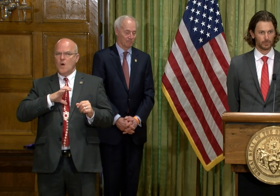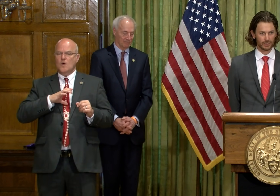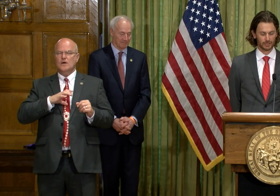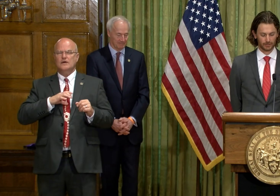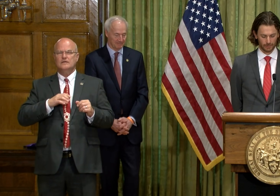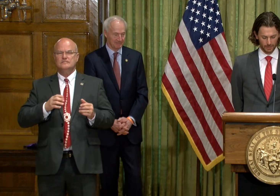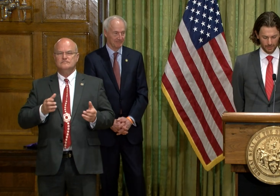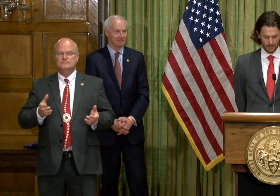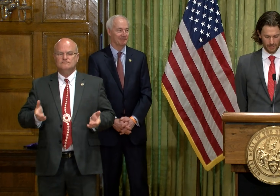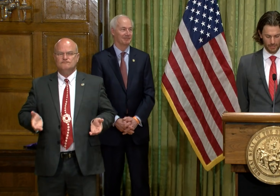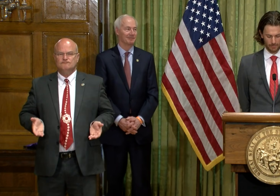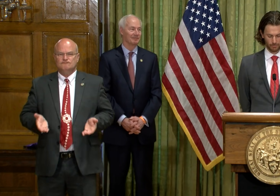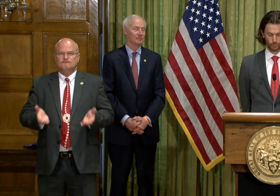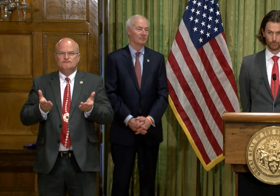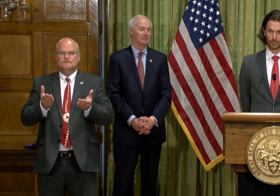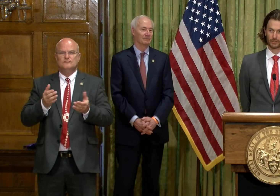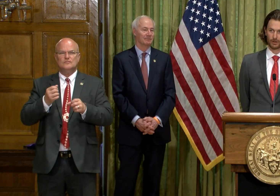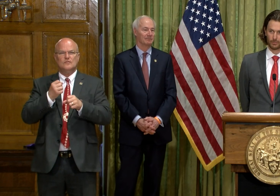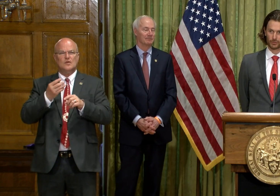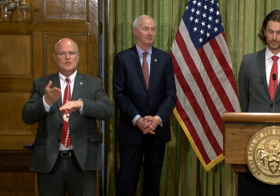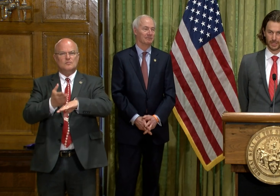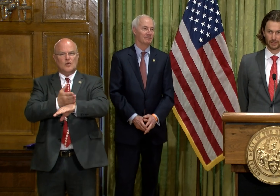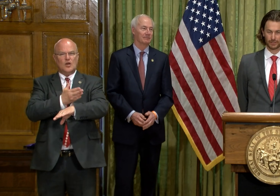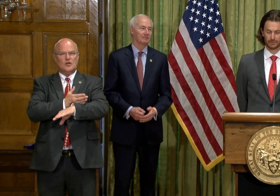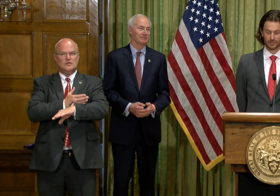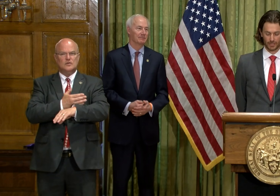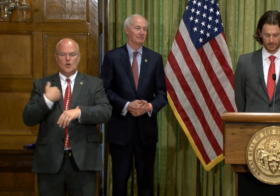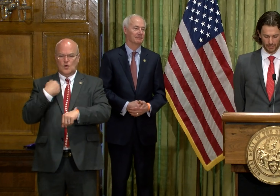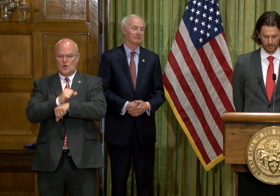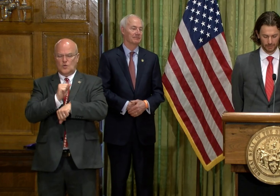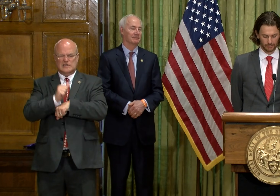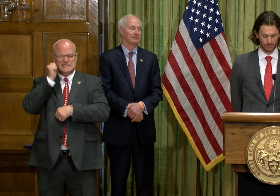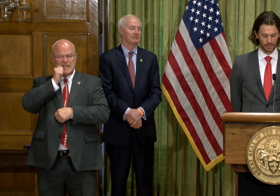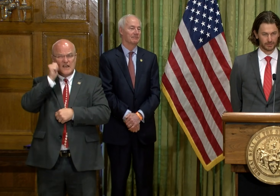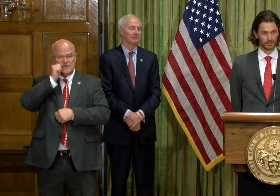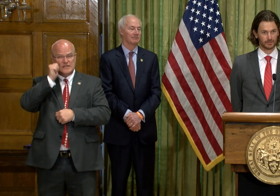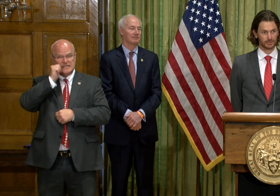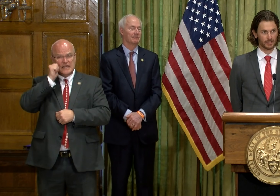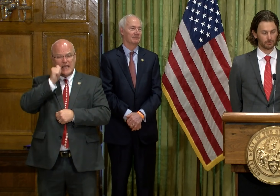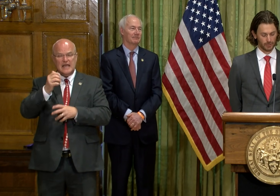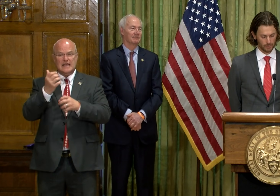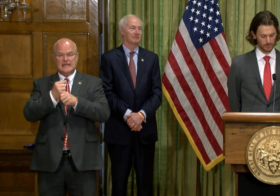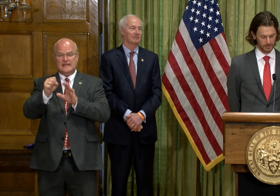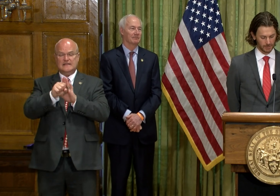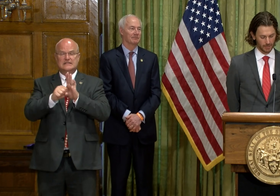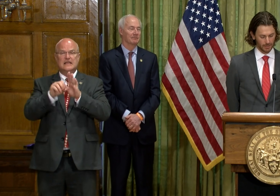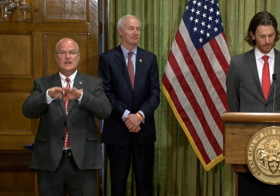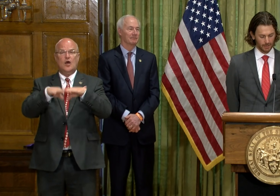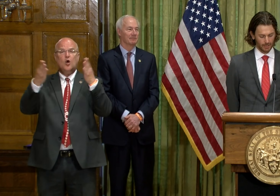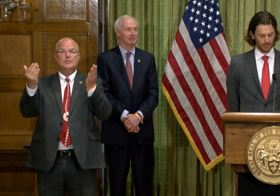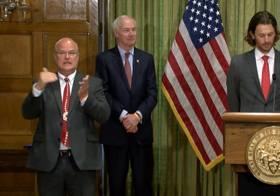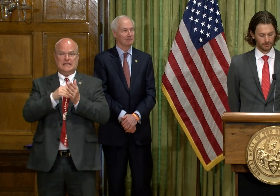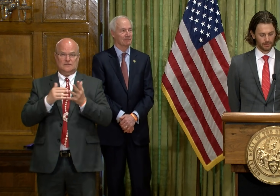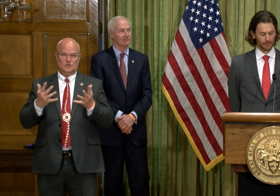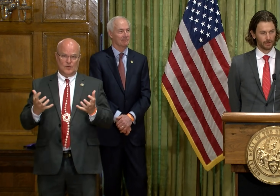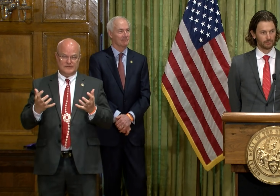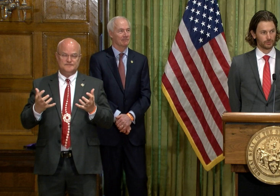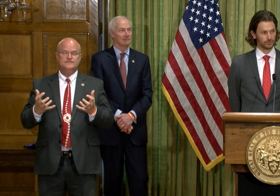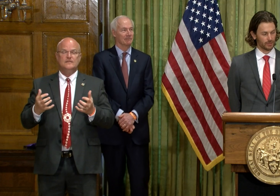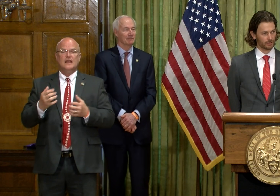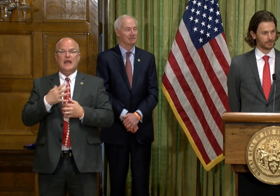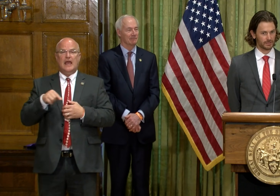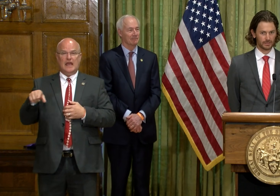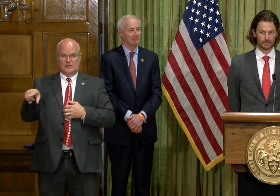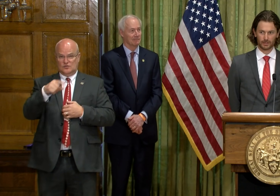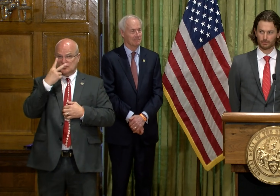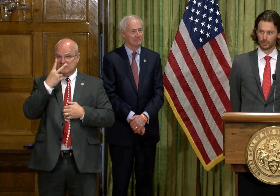progress that we're making. We're working almost daily, if not daily, to get the state reopened, and